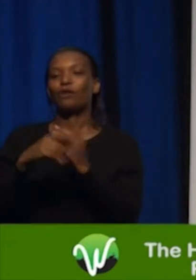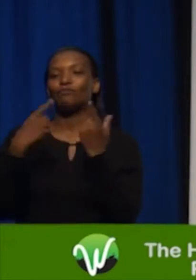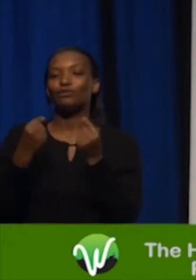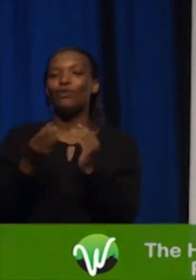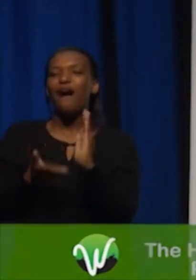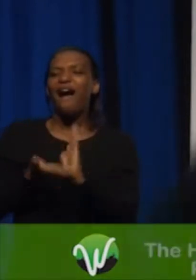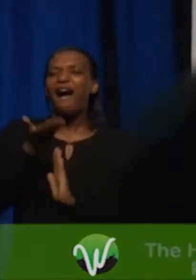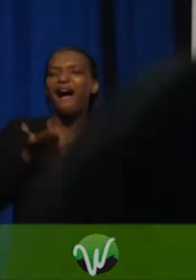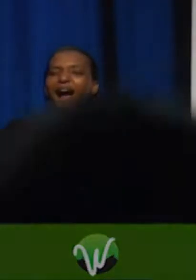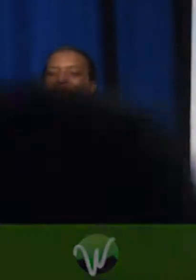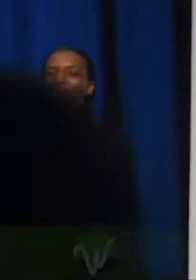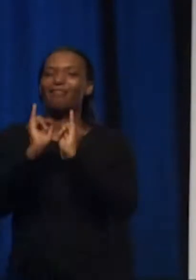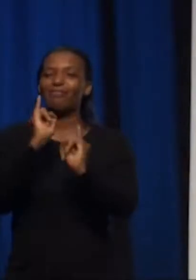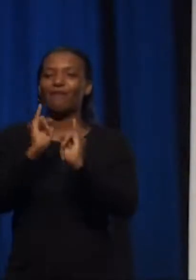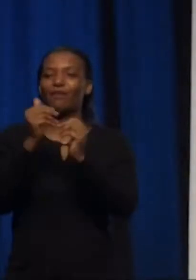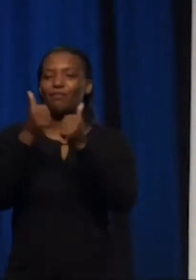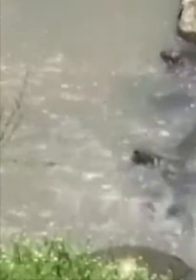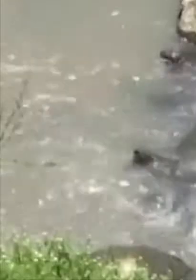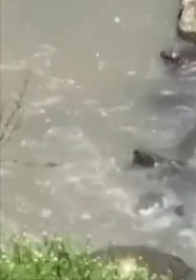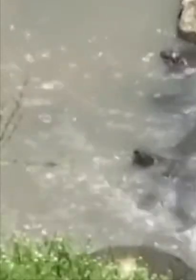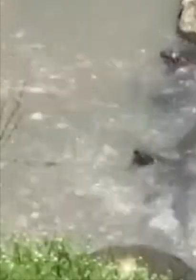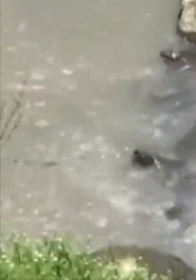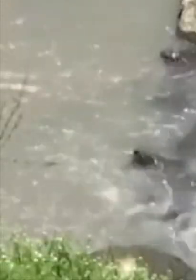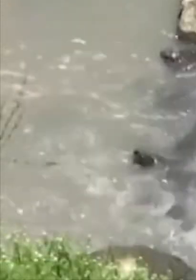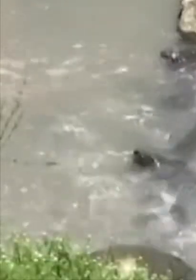high-level panel on water.